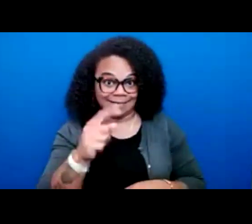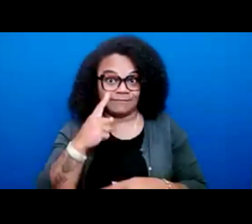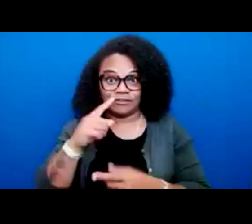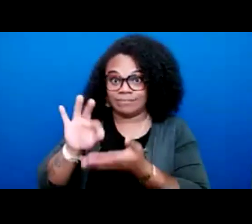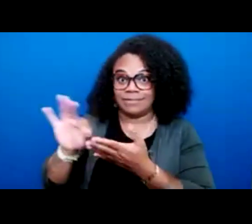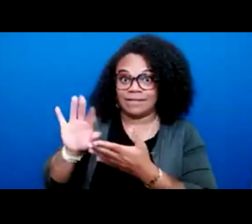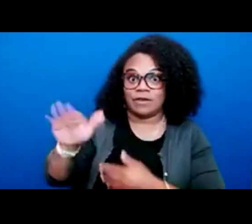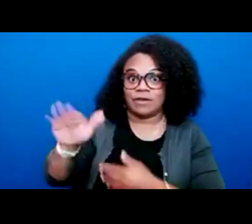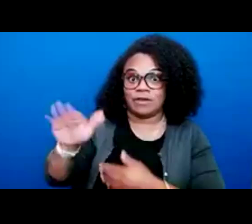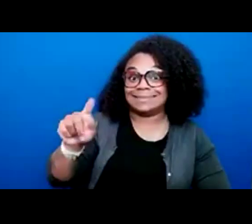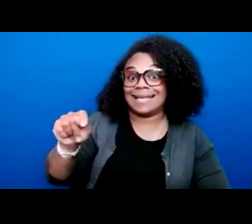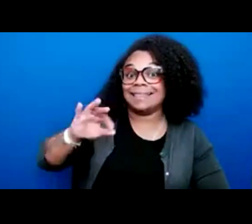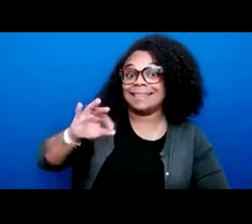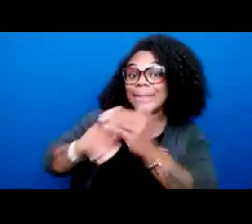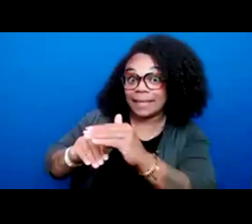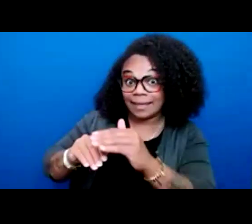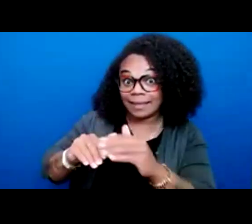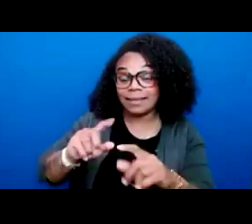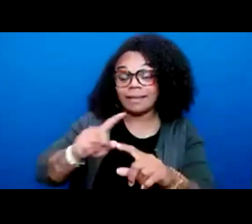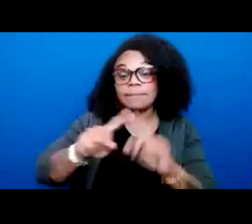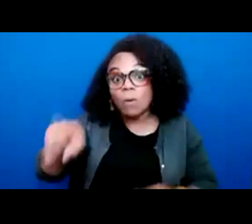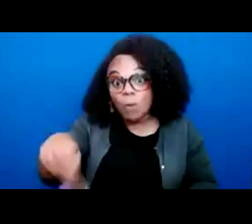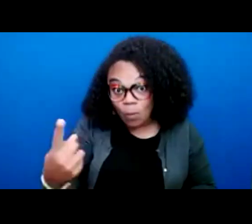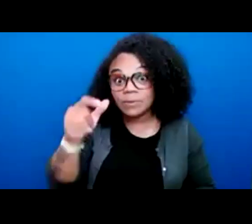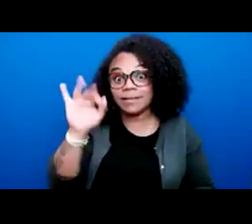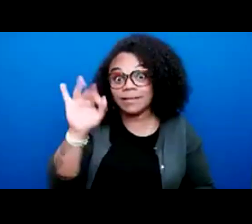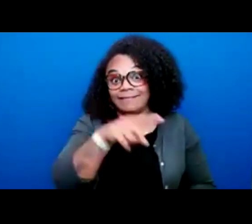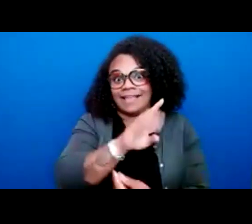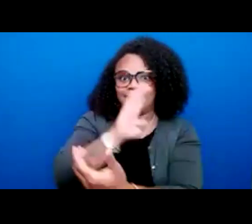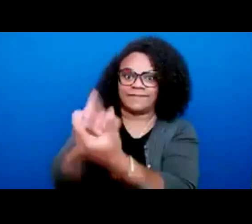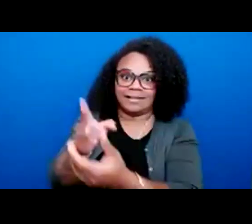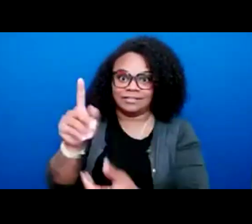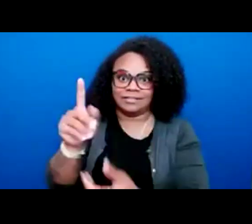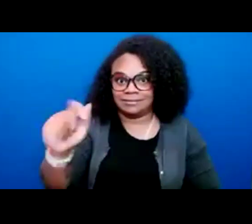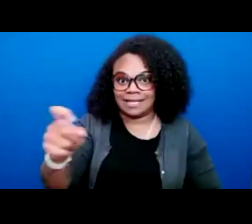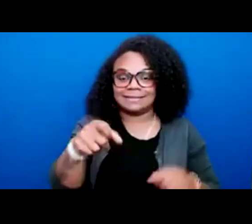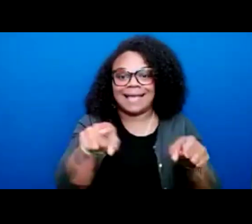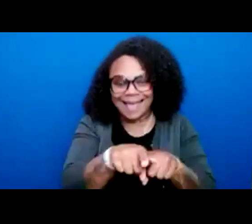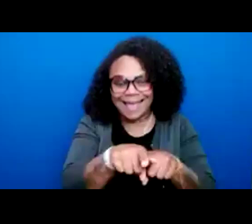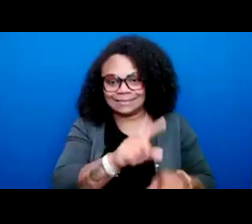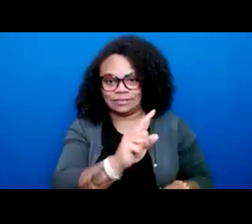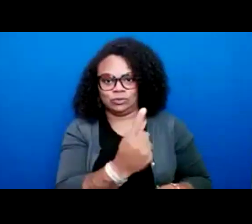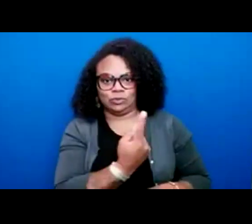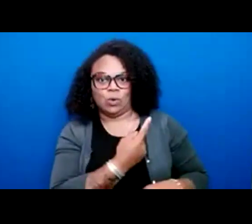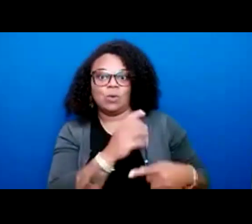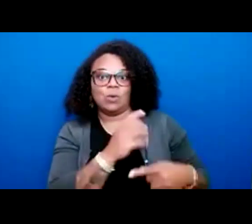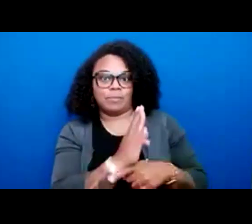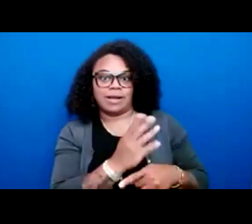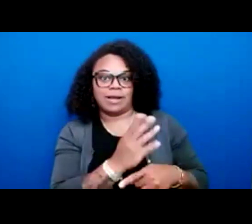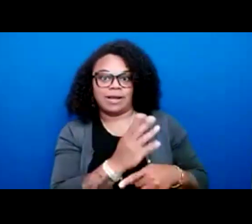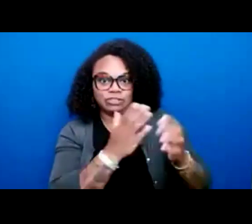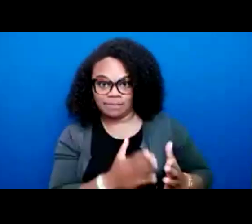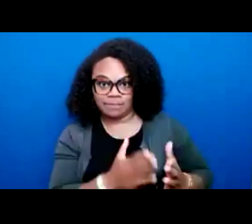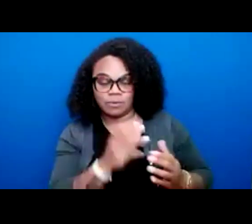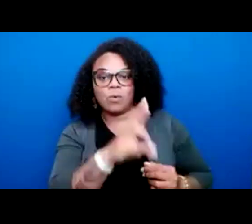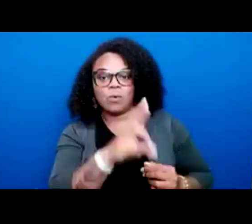that's only possible if they file taxes as a sole proprietorship or partnership. Essentially,